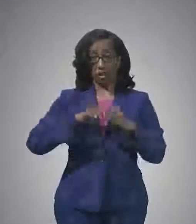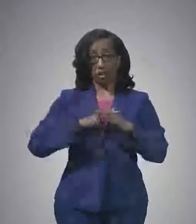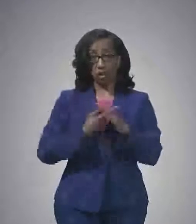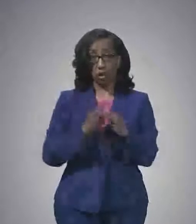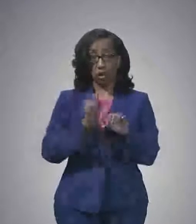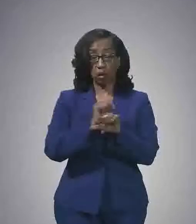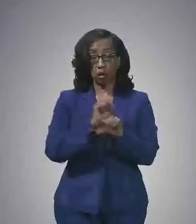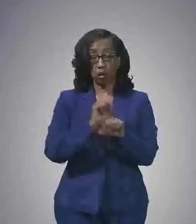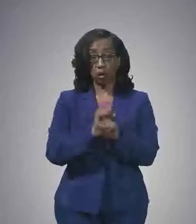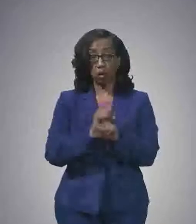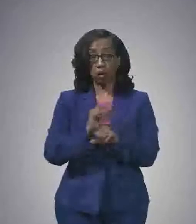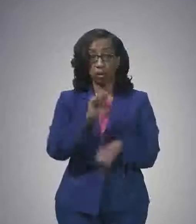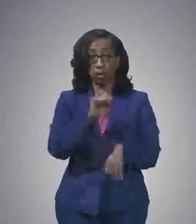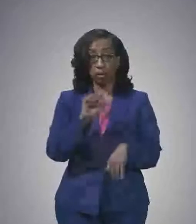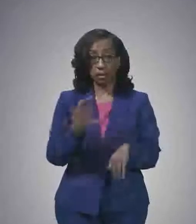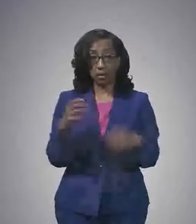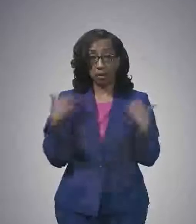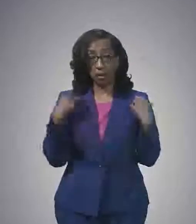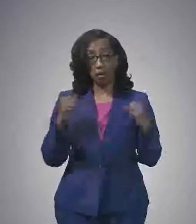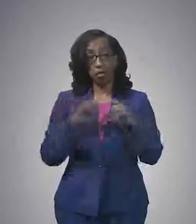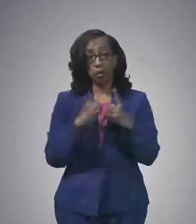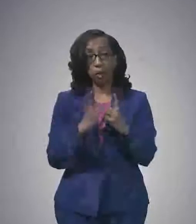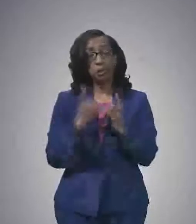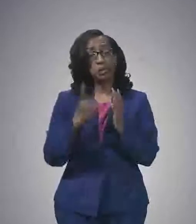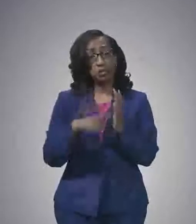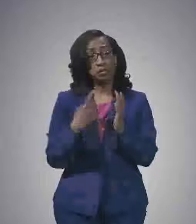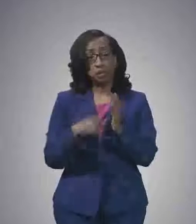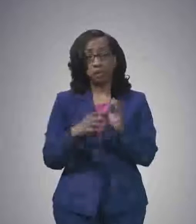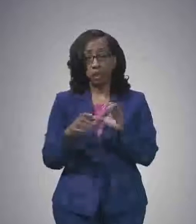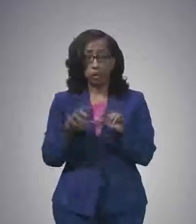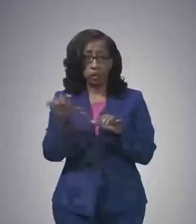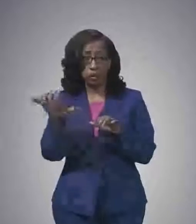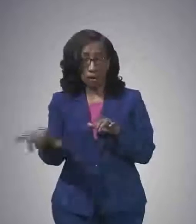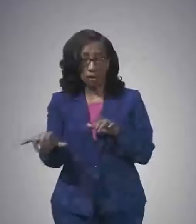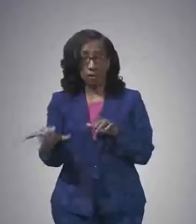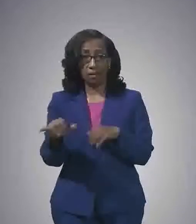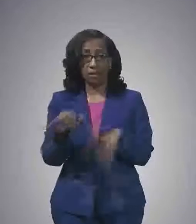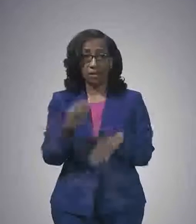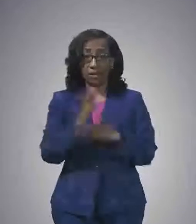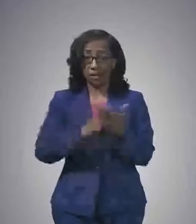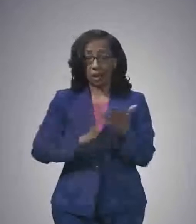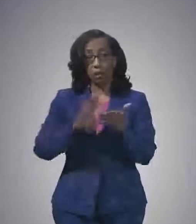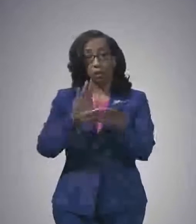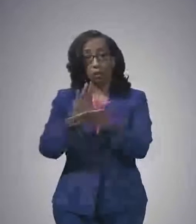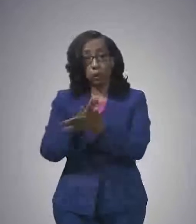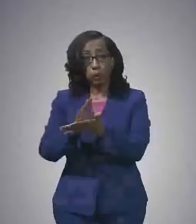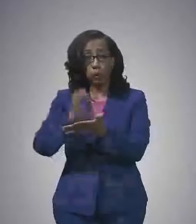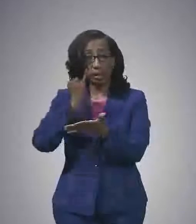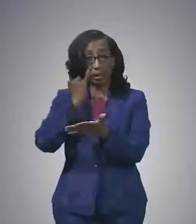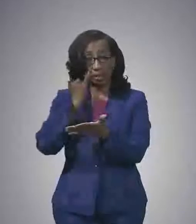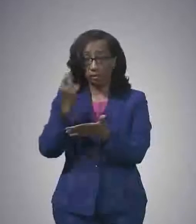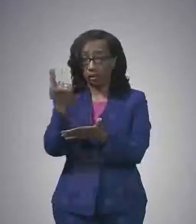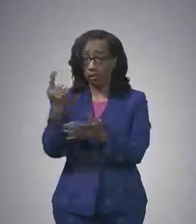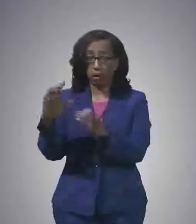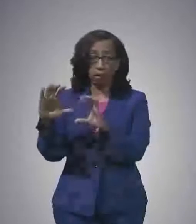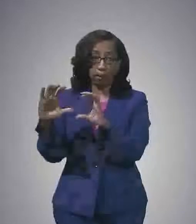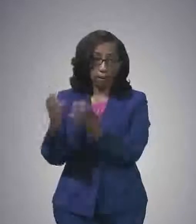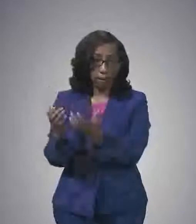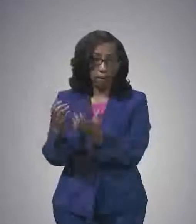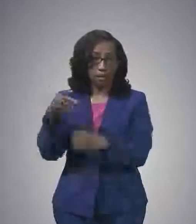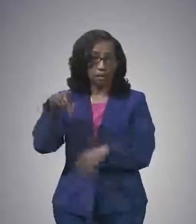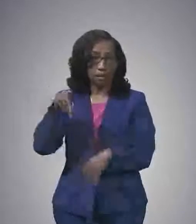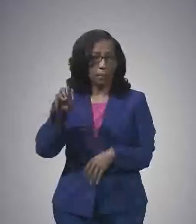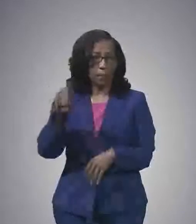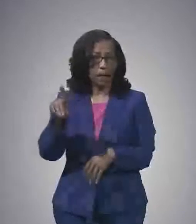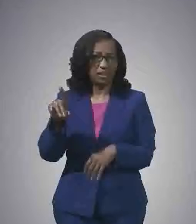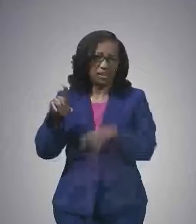Health Department, sometimes that would be the case, that you would have some schools that if there was a classroom pod, depending on how they were